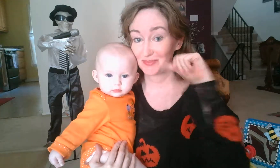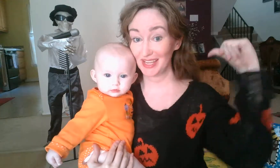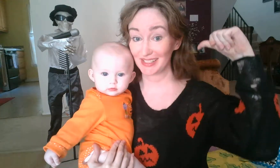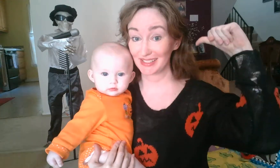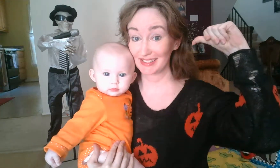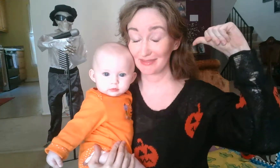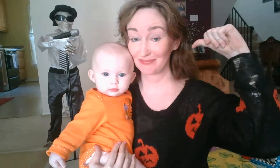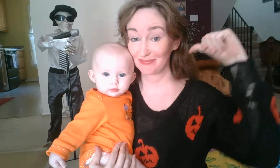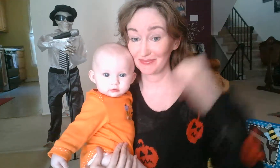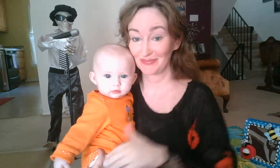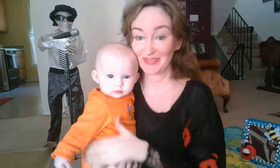Alex.